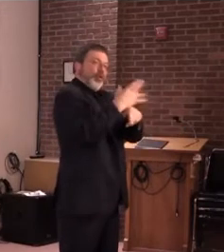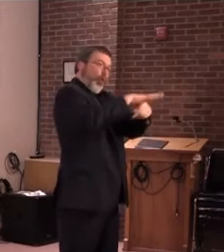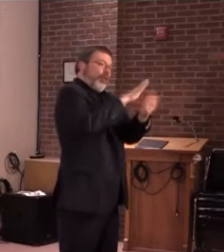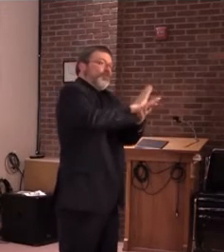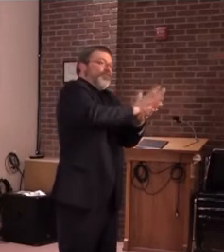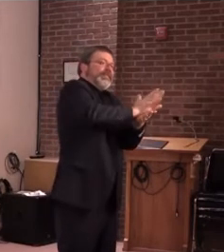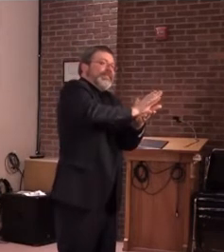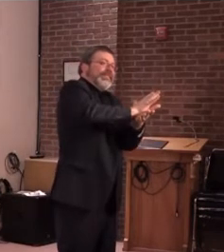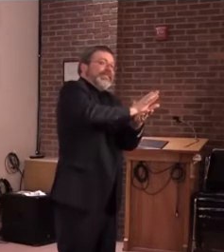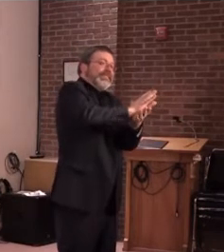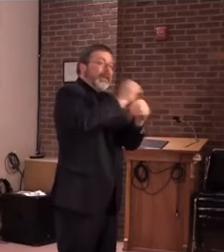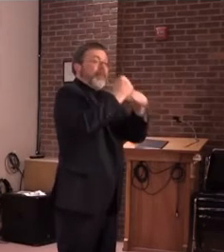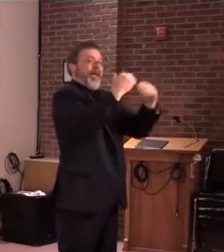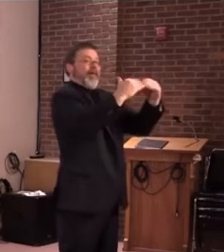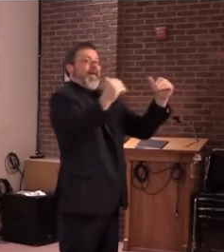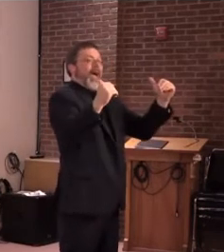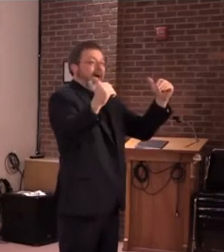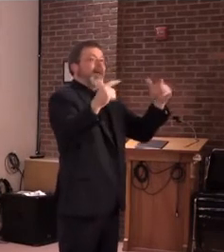going forward.